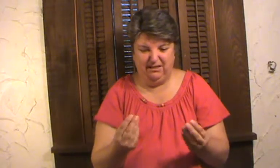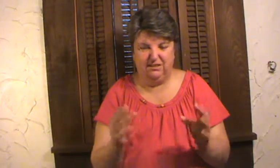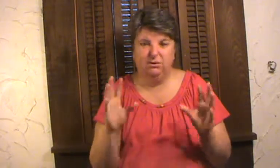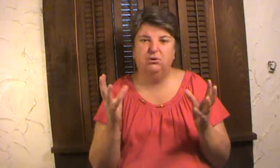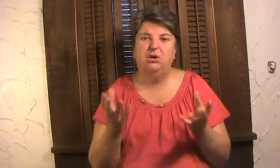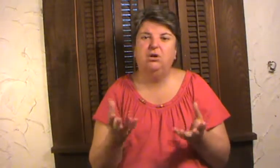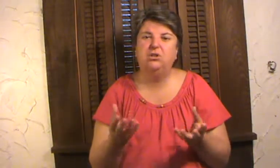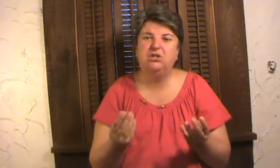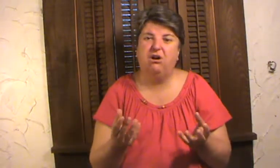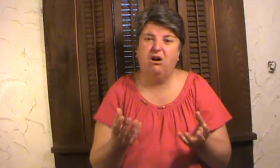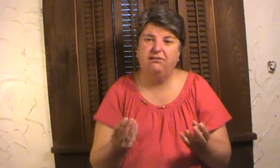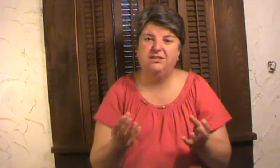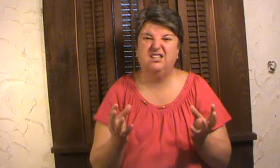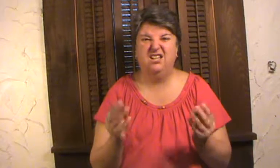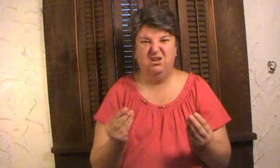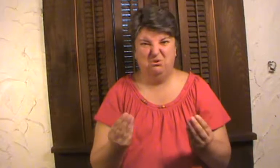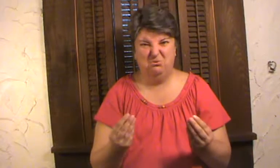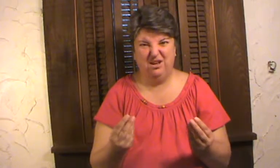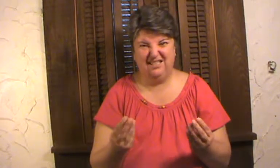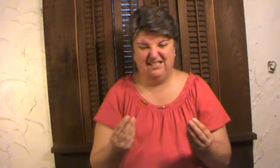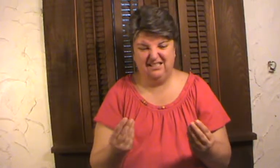So soft, wet.